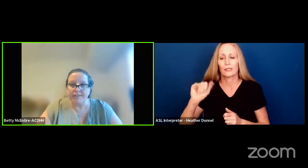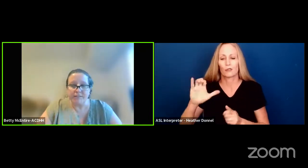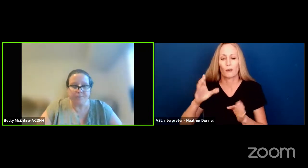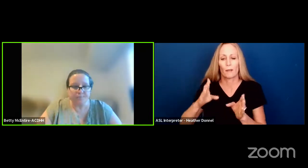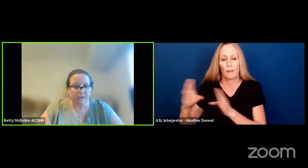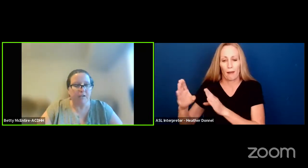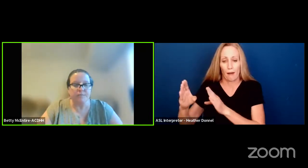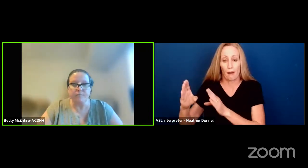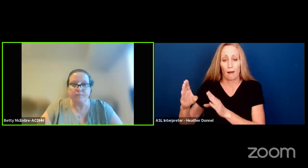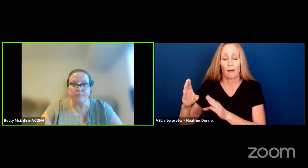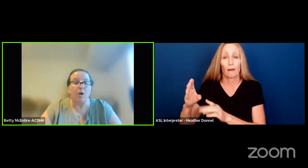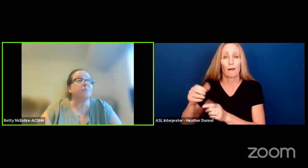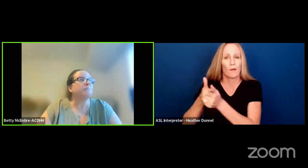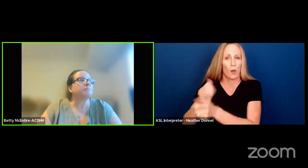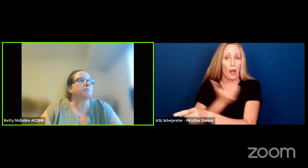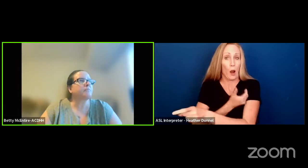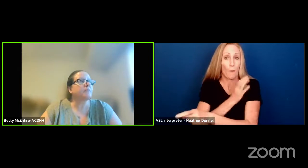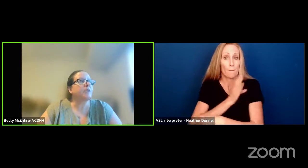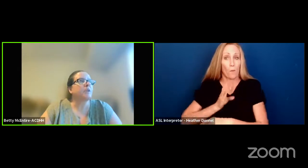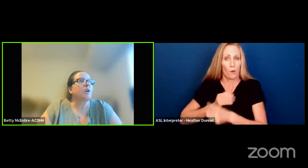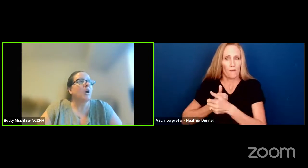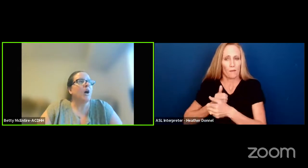approved last fall.